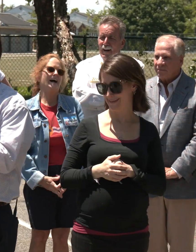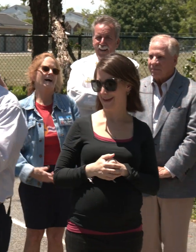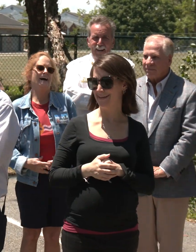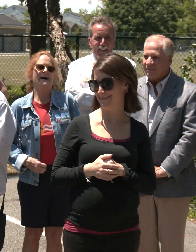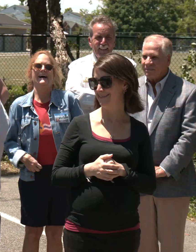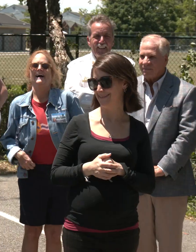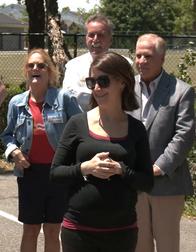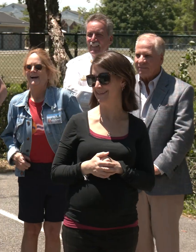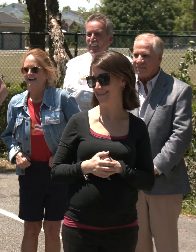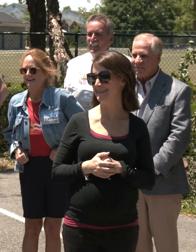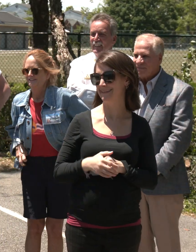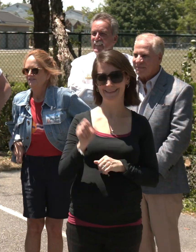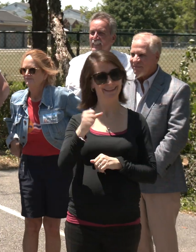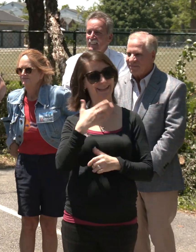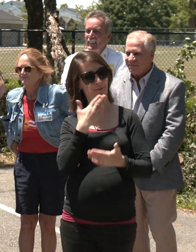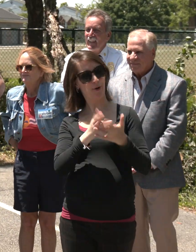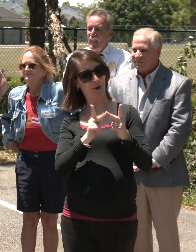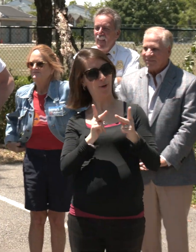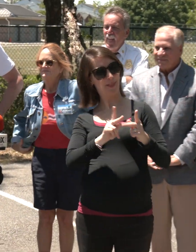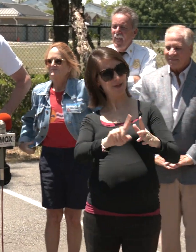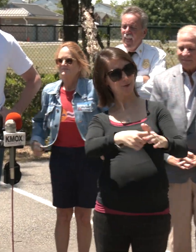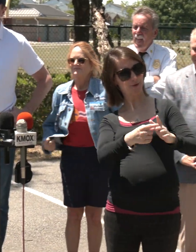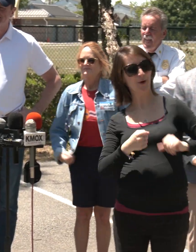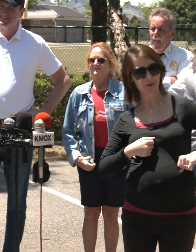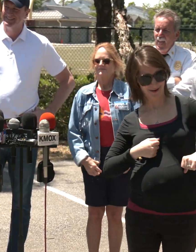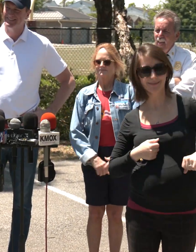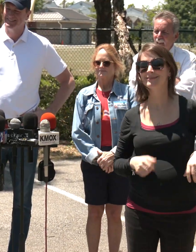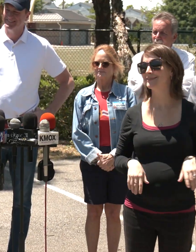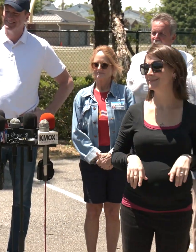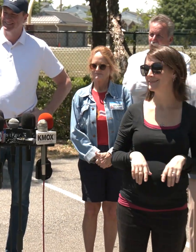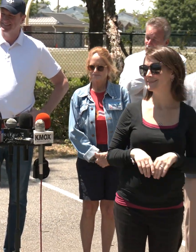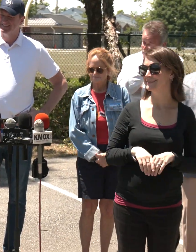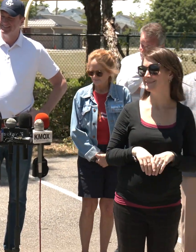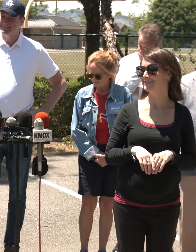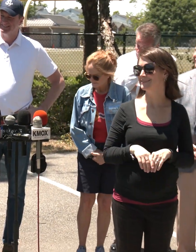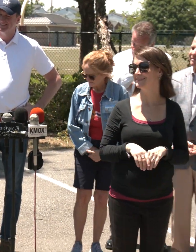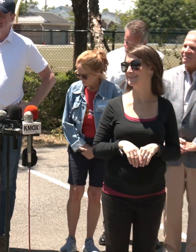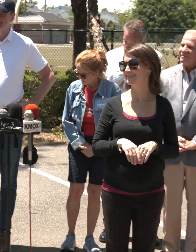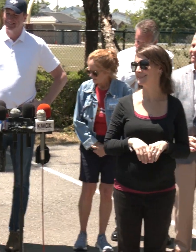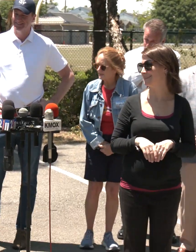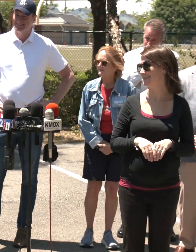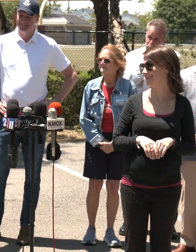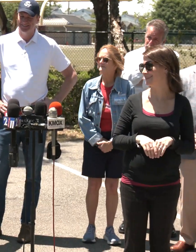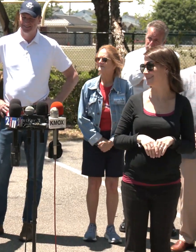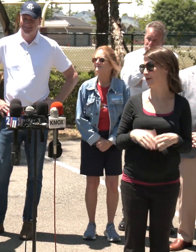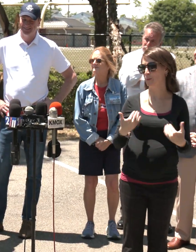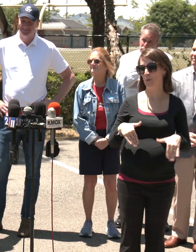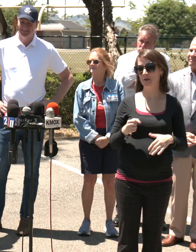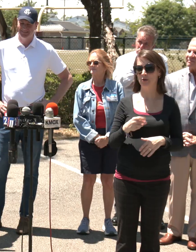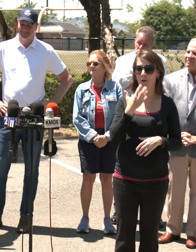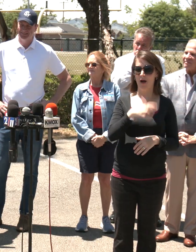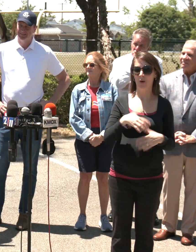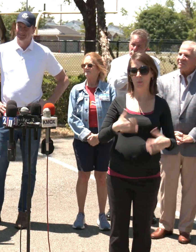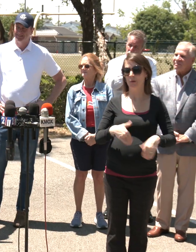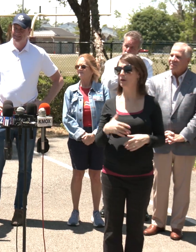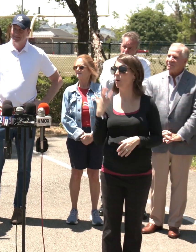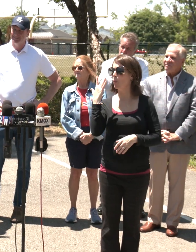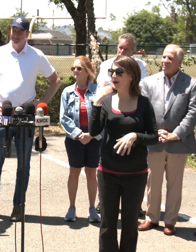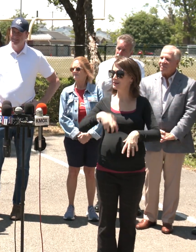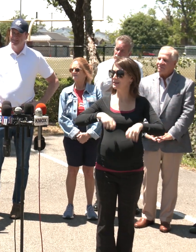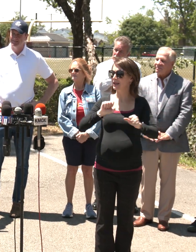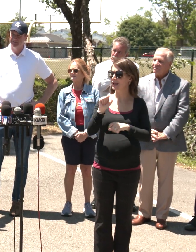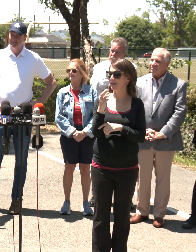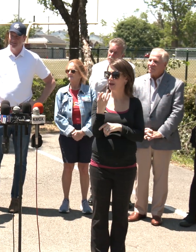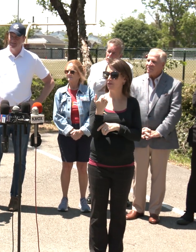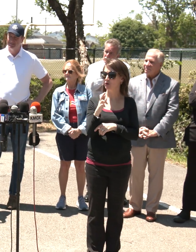silent? I'm a good place to start. Elliot. Why So hot. why is it taking the governor so long to